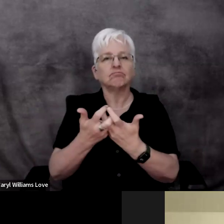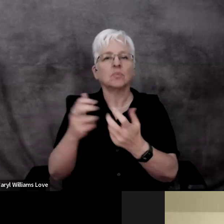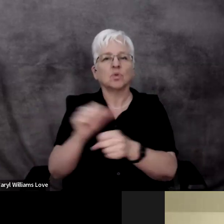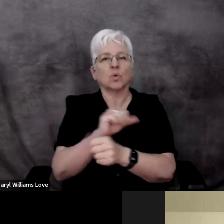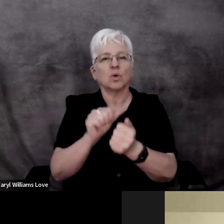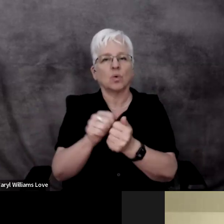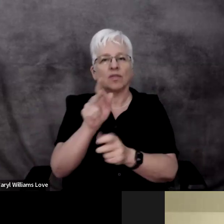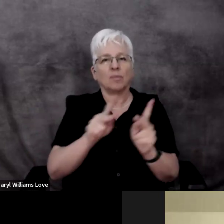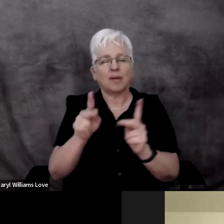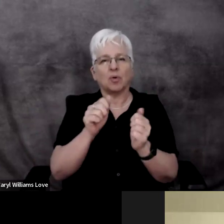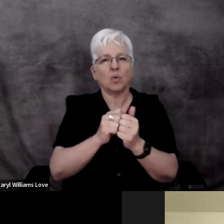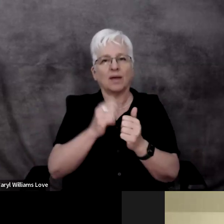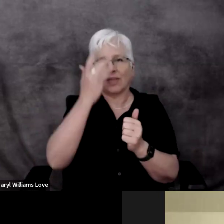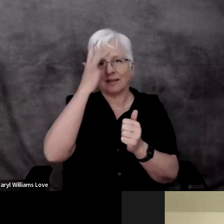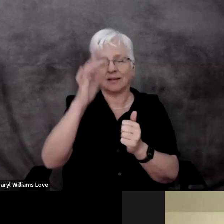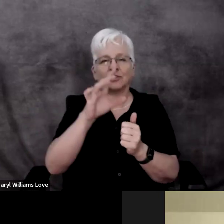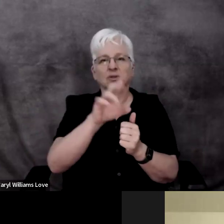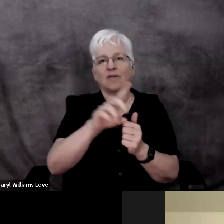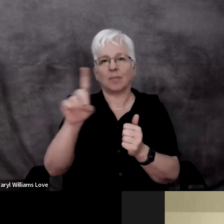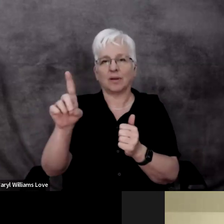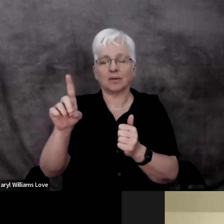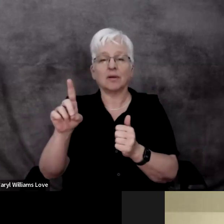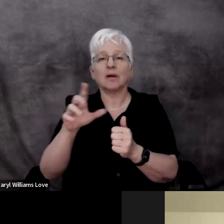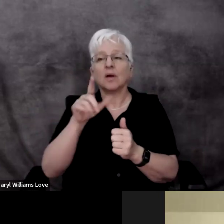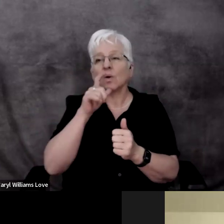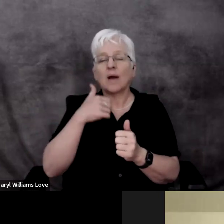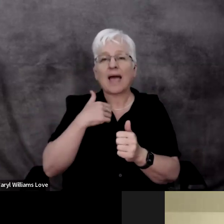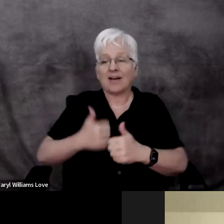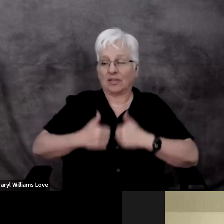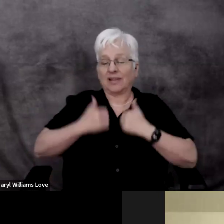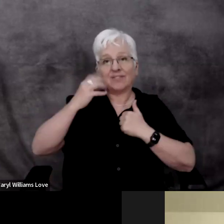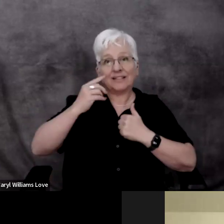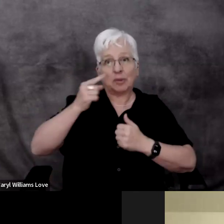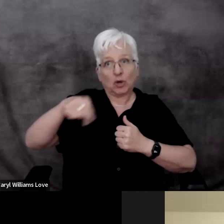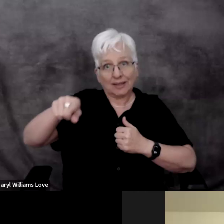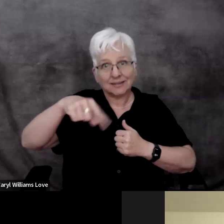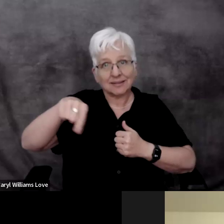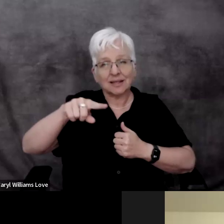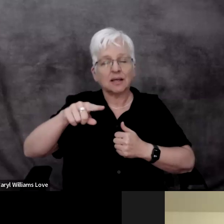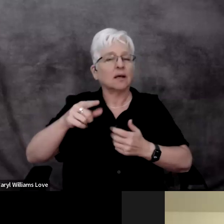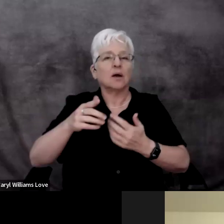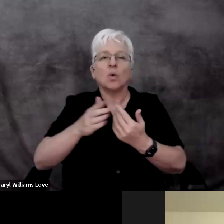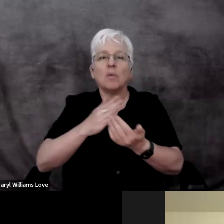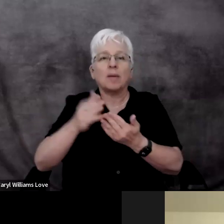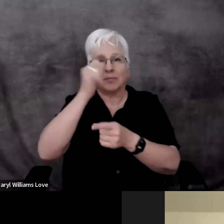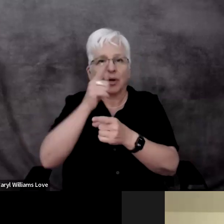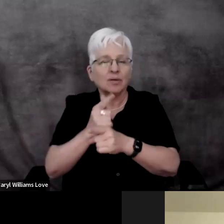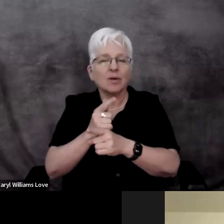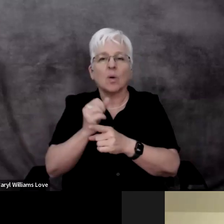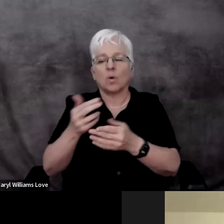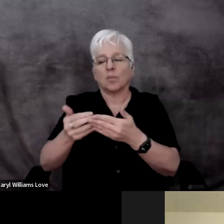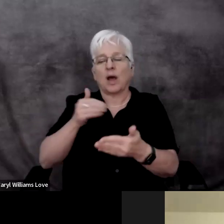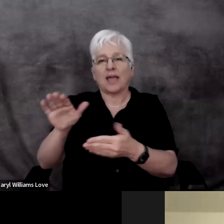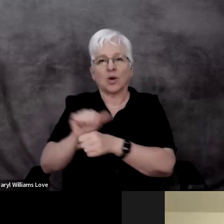with intellectual and developmental disabilities, with lived experience either through siblings or prior work, but that I